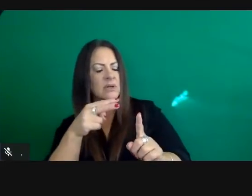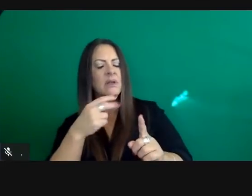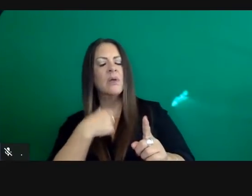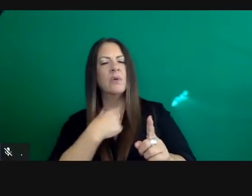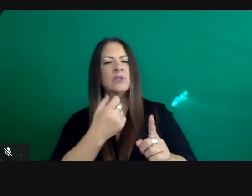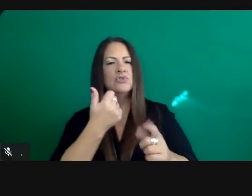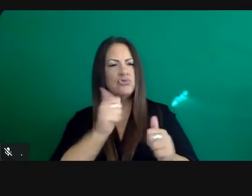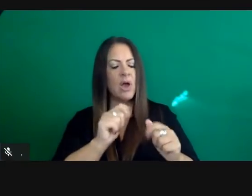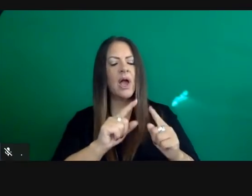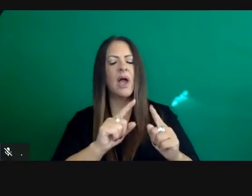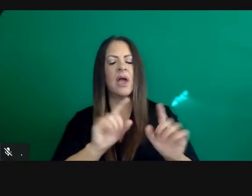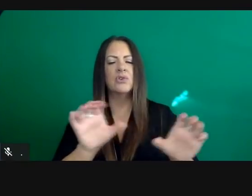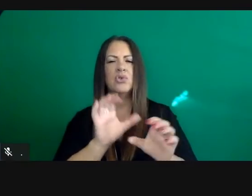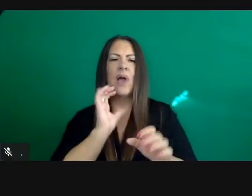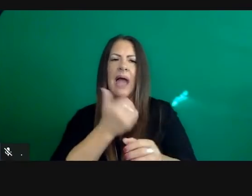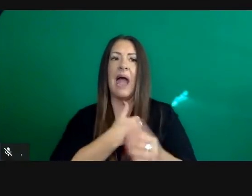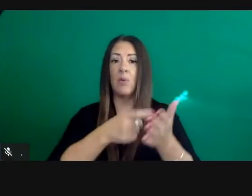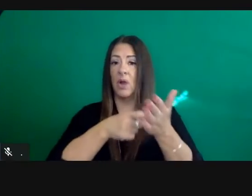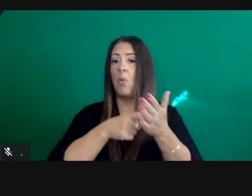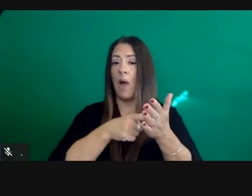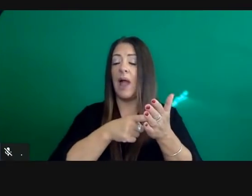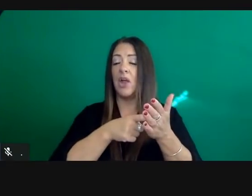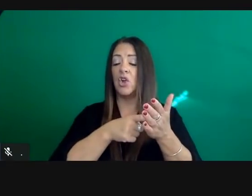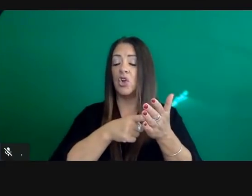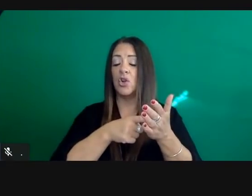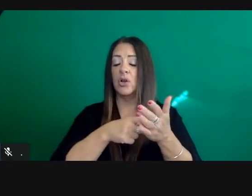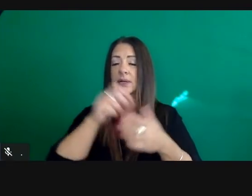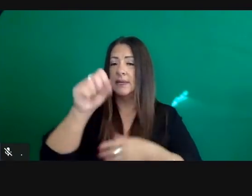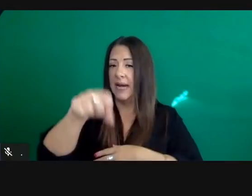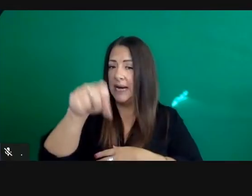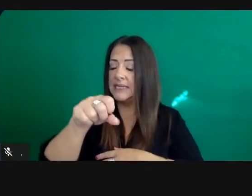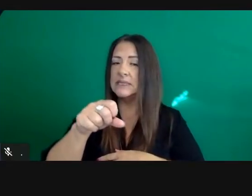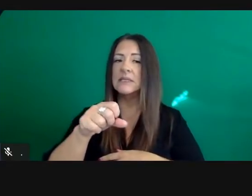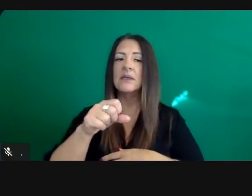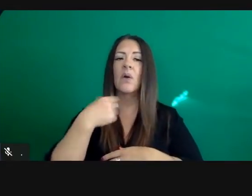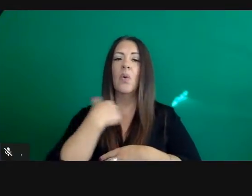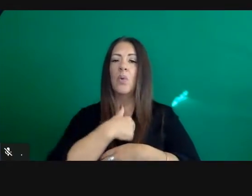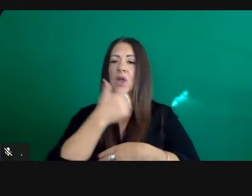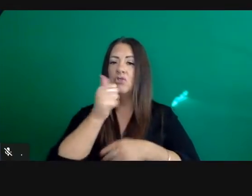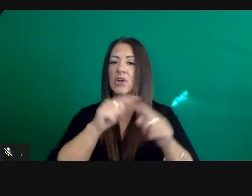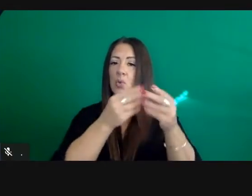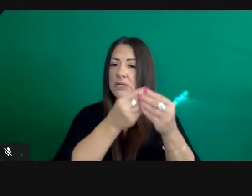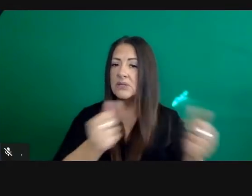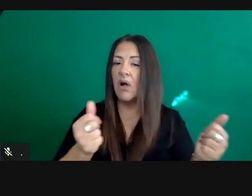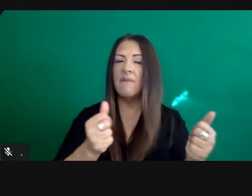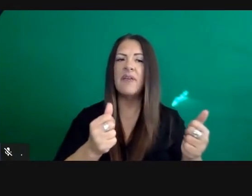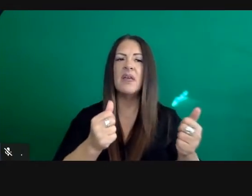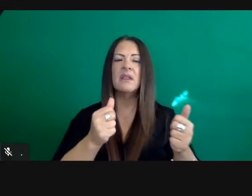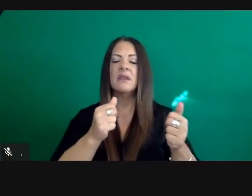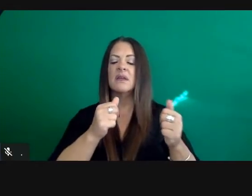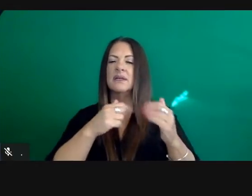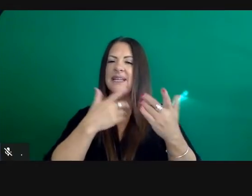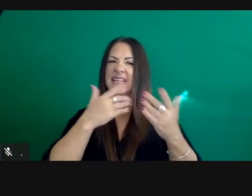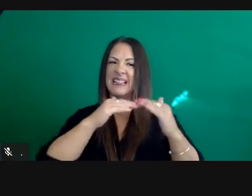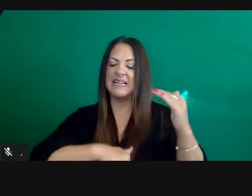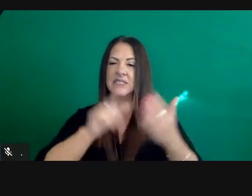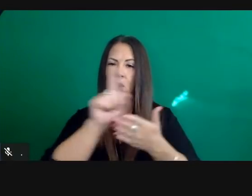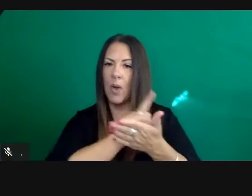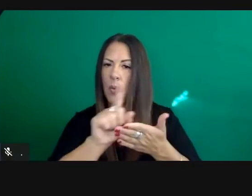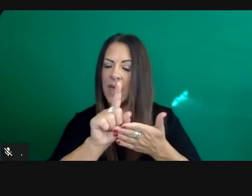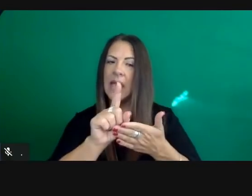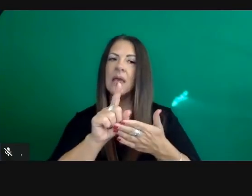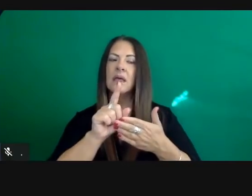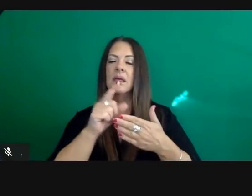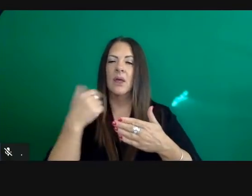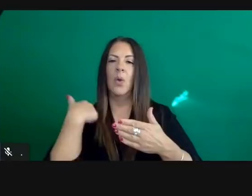And we do require, though, that this is resolved rather quickly, no longer than a week, to really work through the